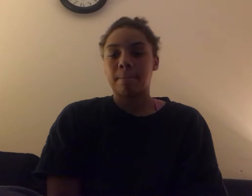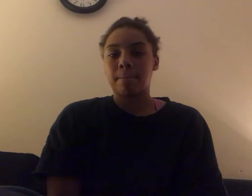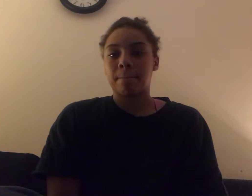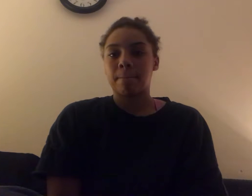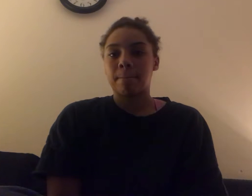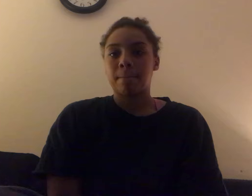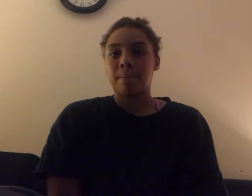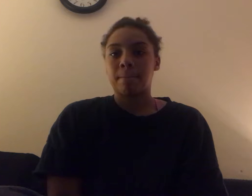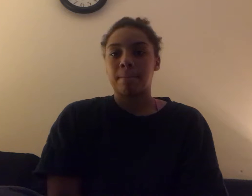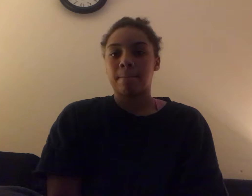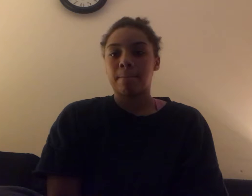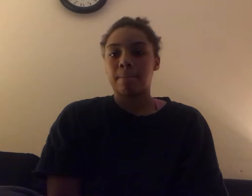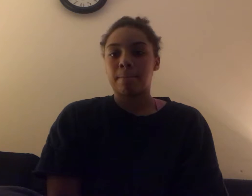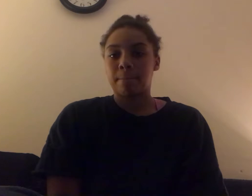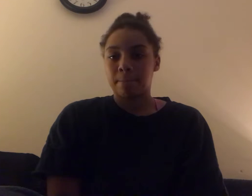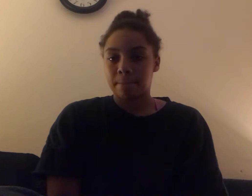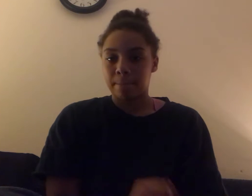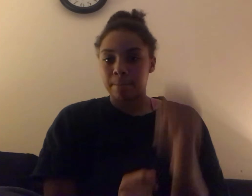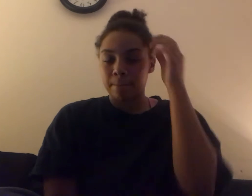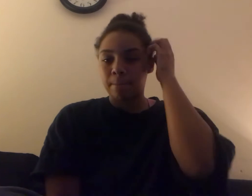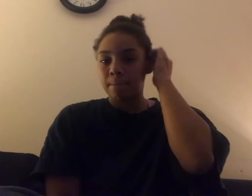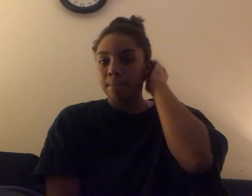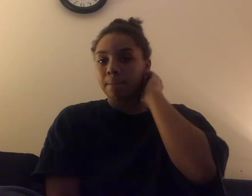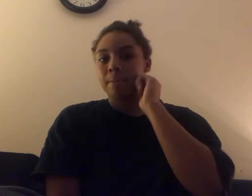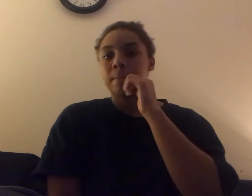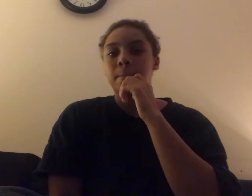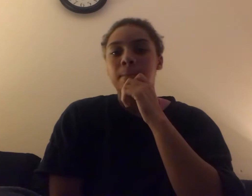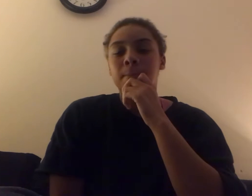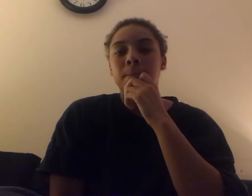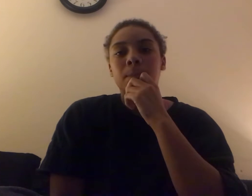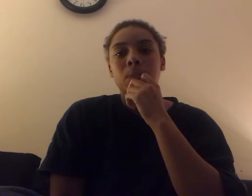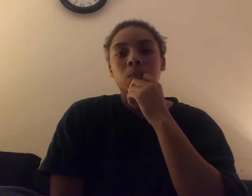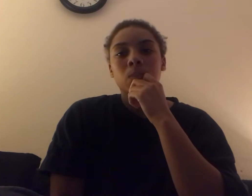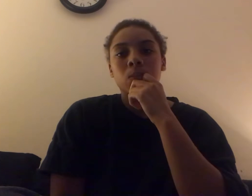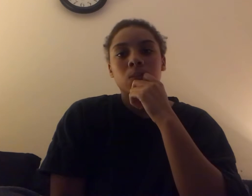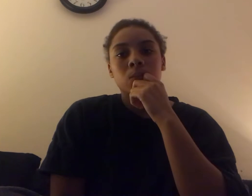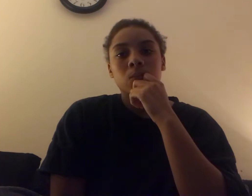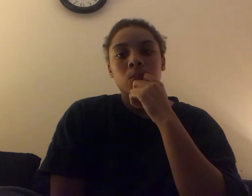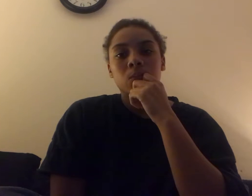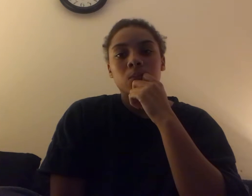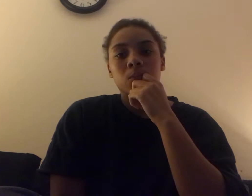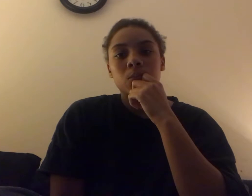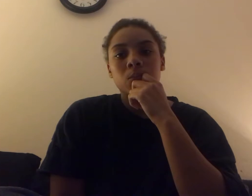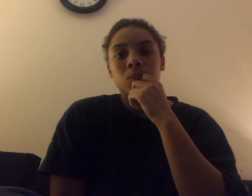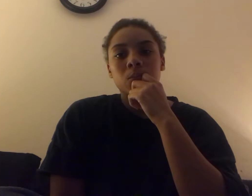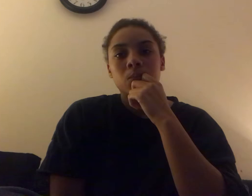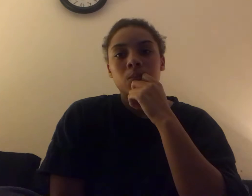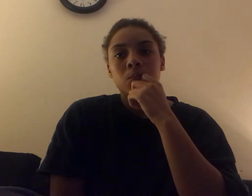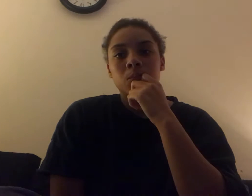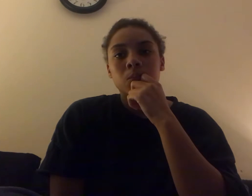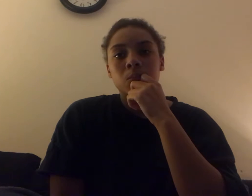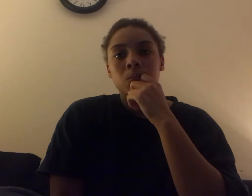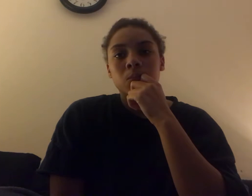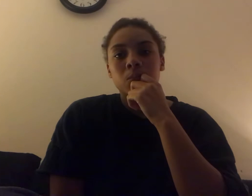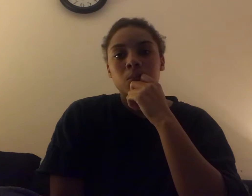Once the story is actually in the paper, the editor will go in and design the story in the computer to fit the space that is